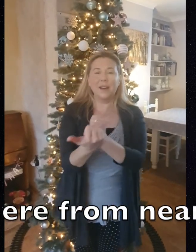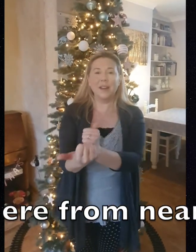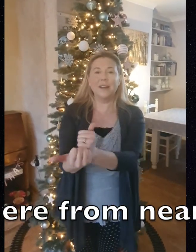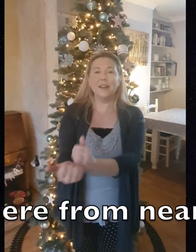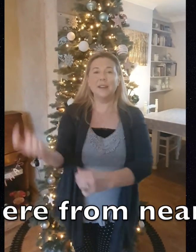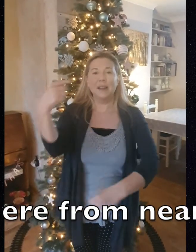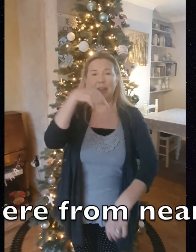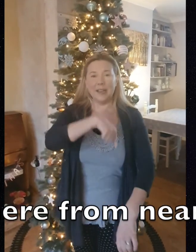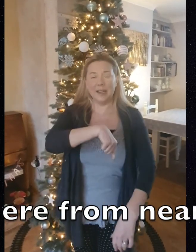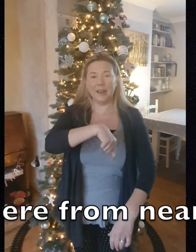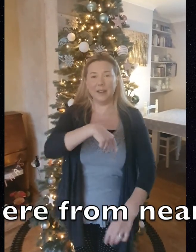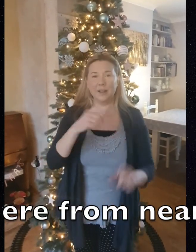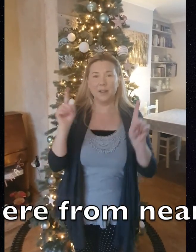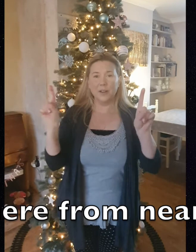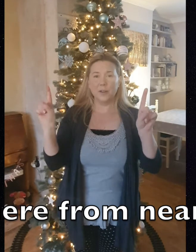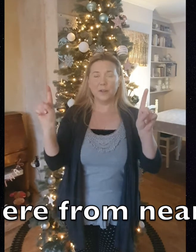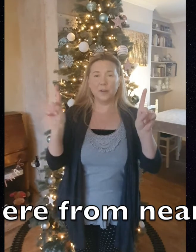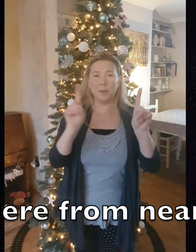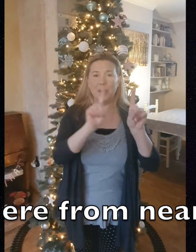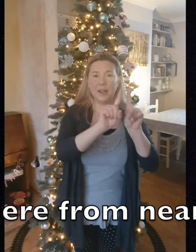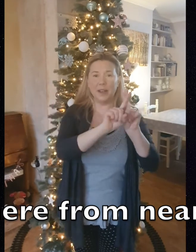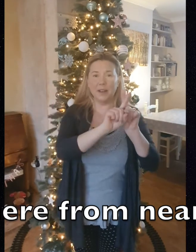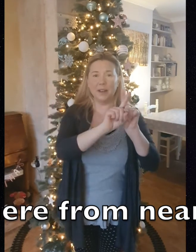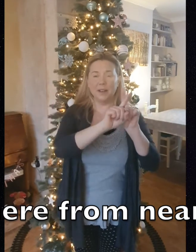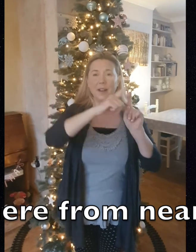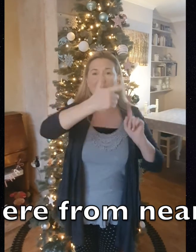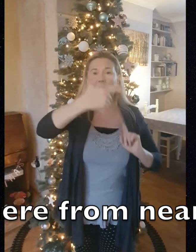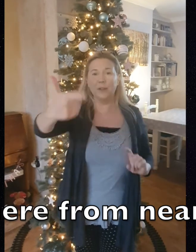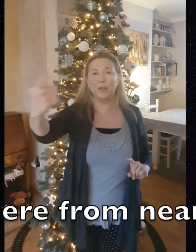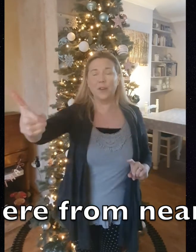Guided here from near and far